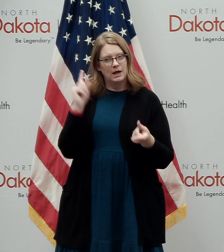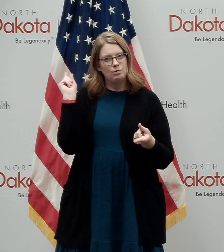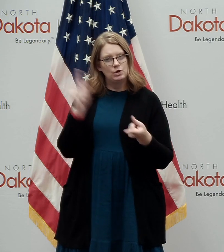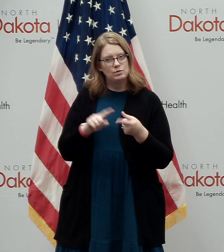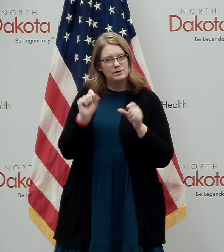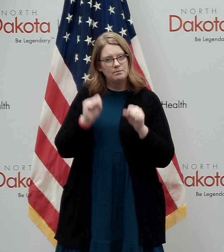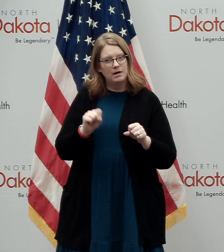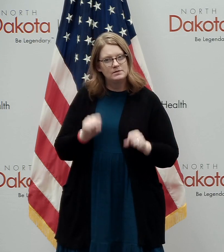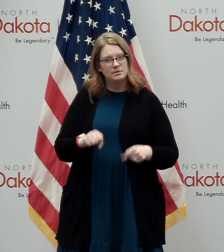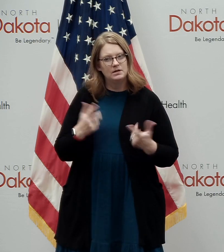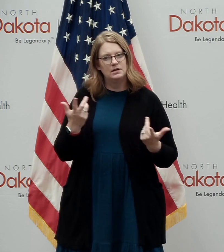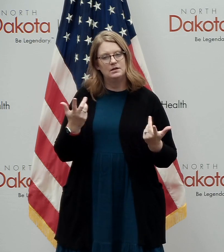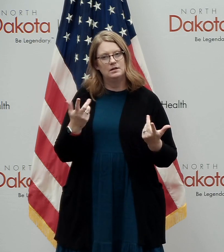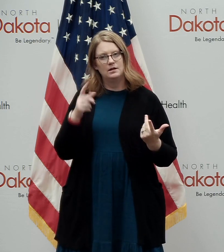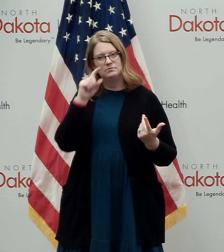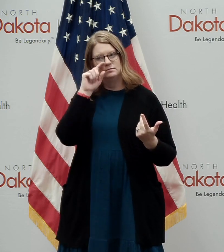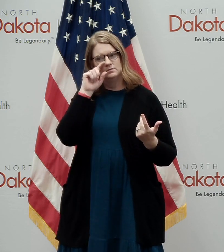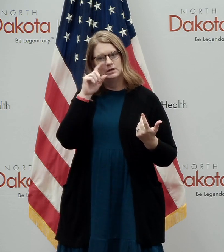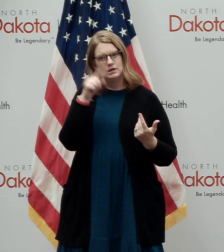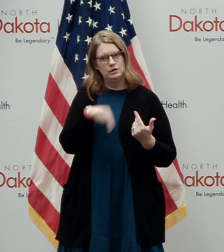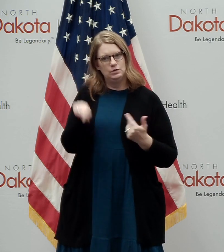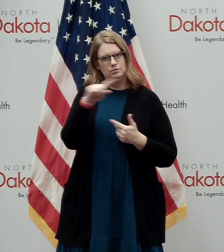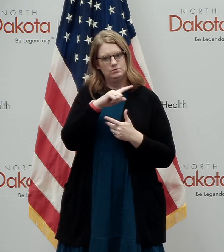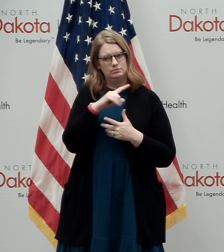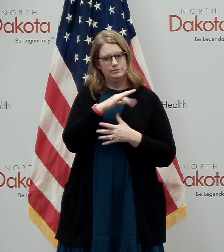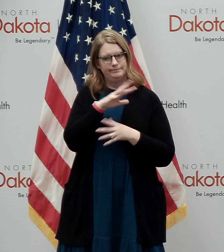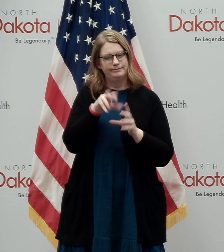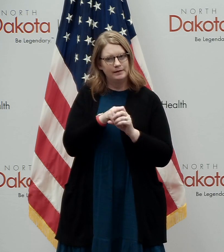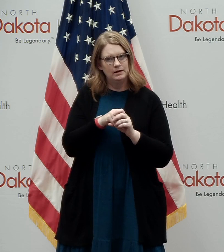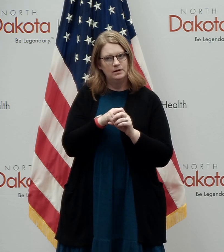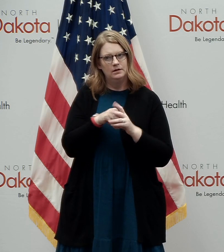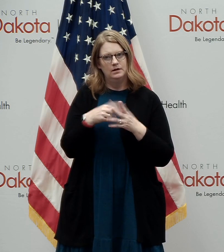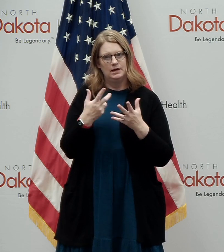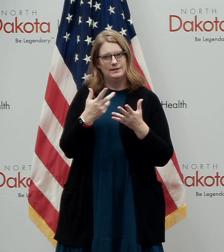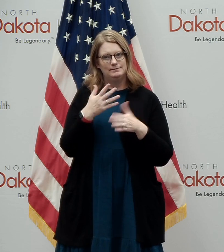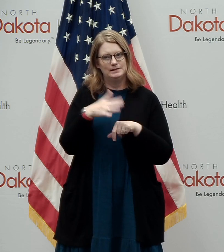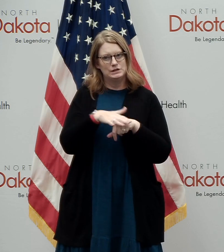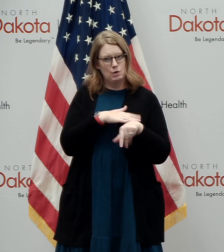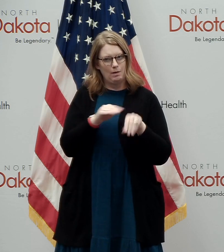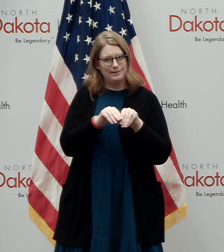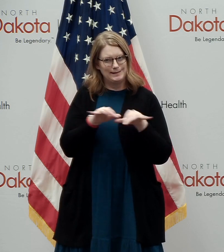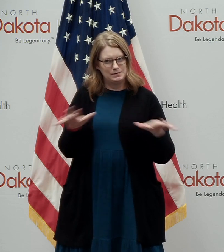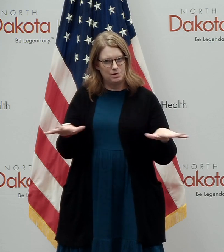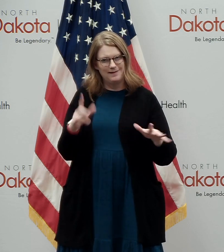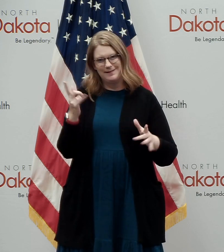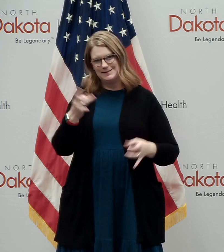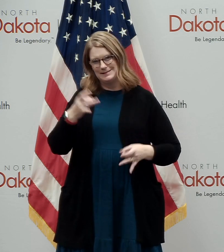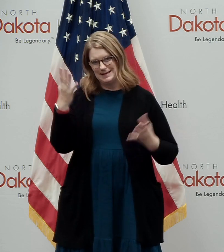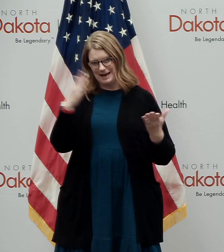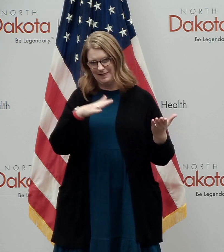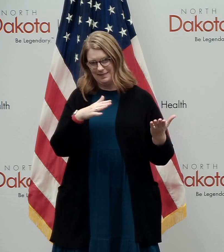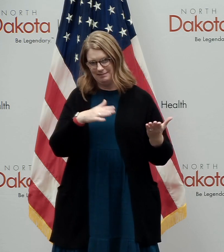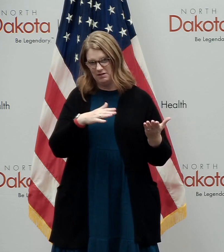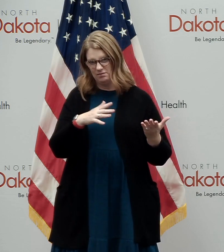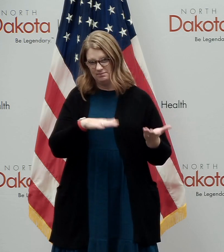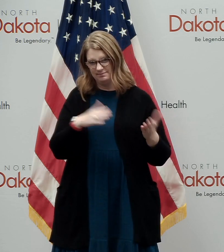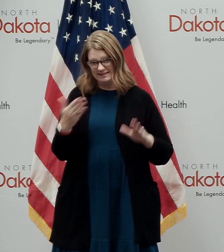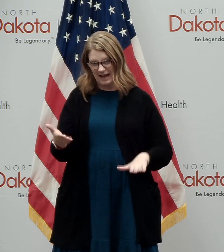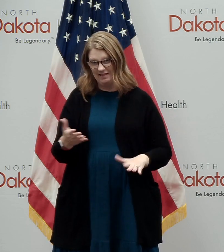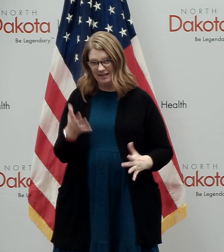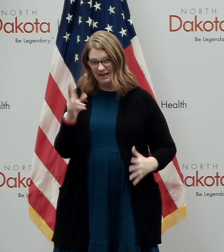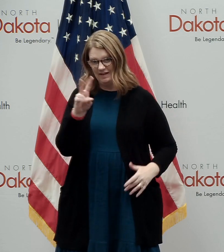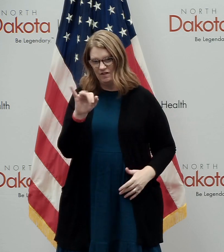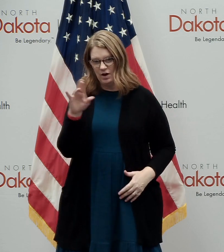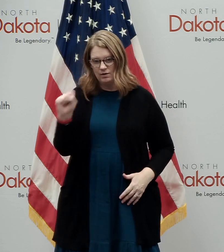others may be playing in a role in helping to spread this deadly virus. The color of the